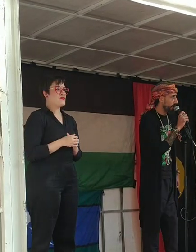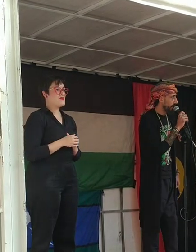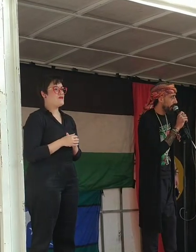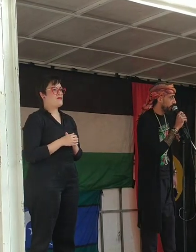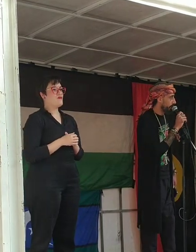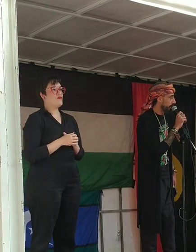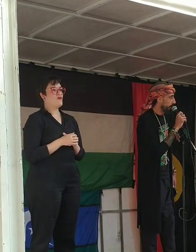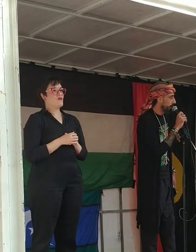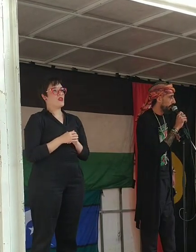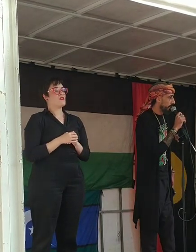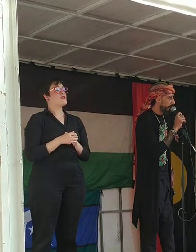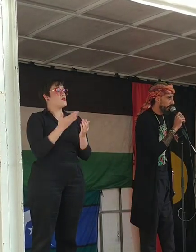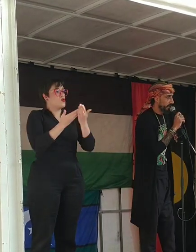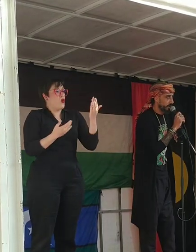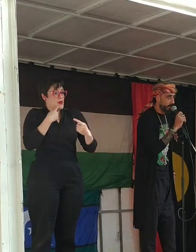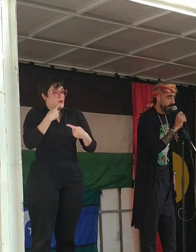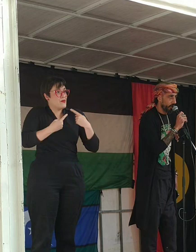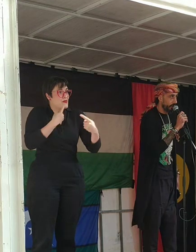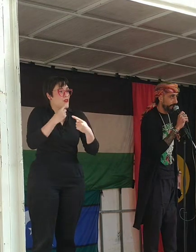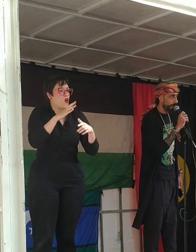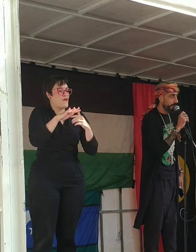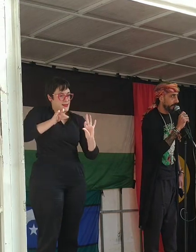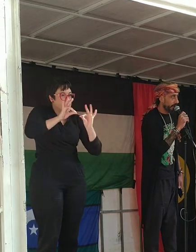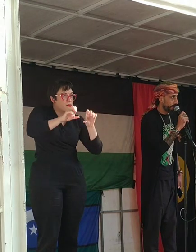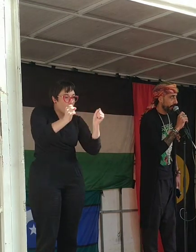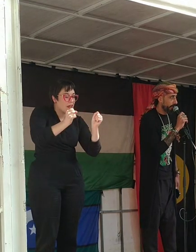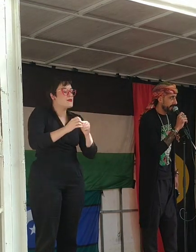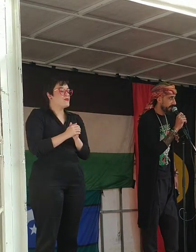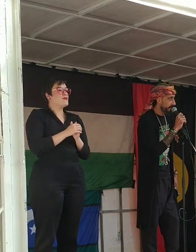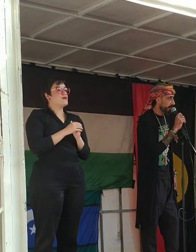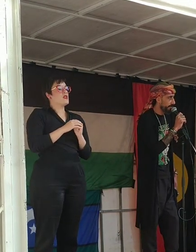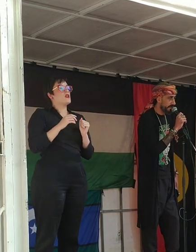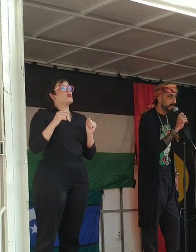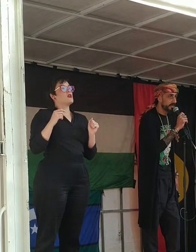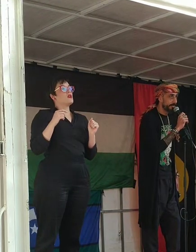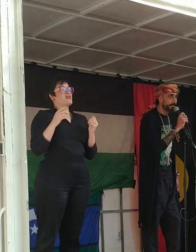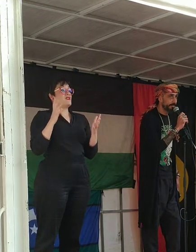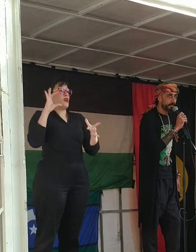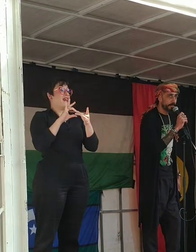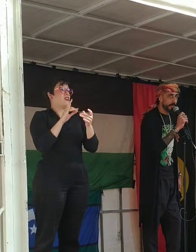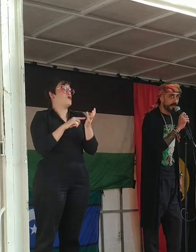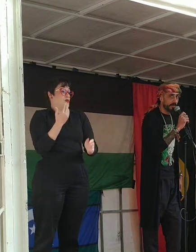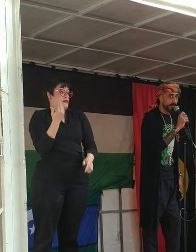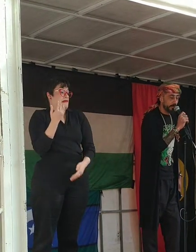with this story that I told you, I want to get to the point of, for recent events,